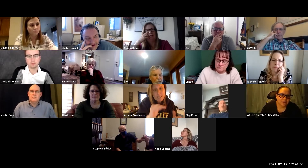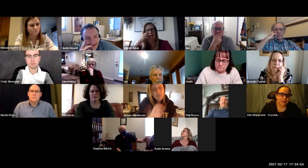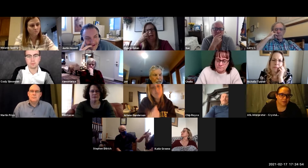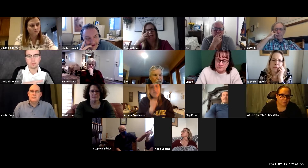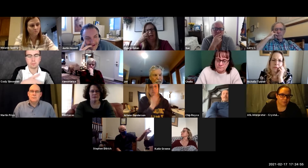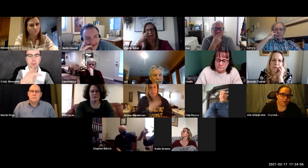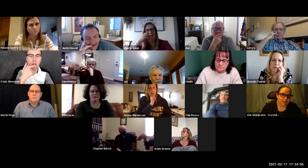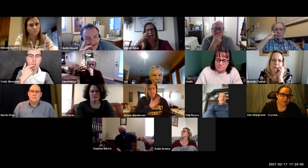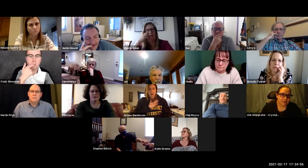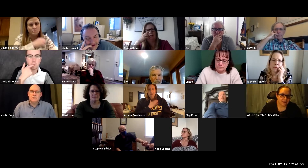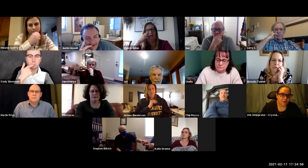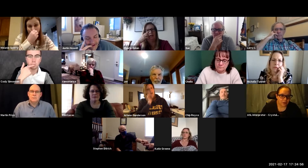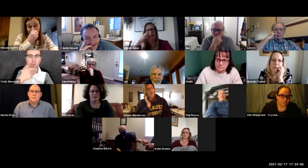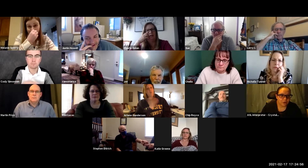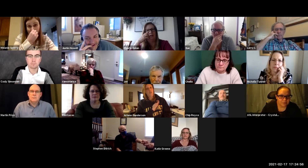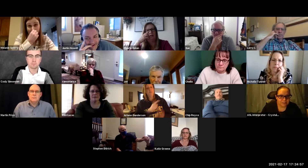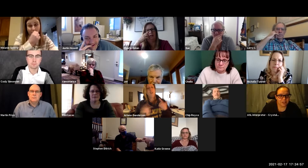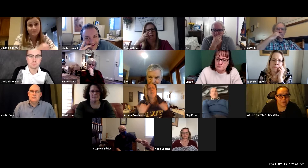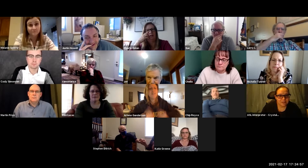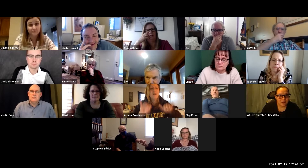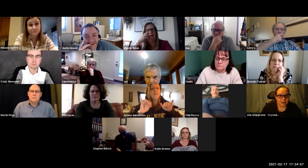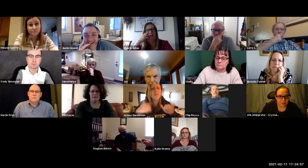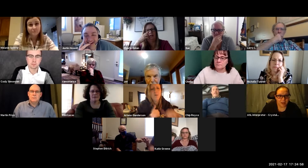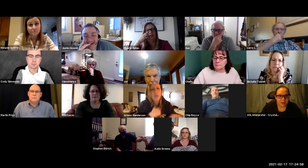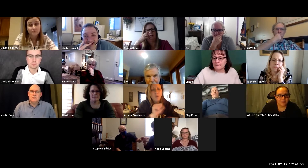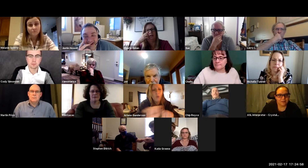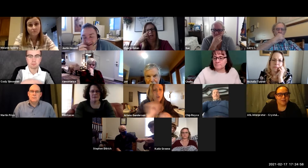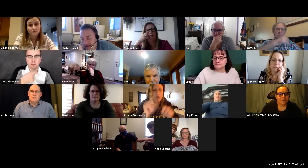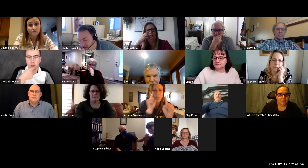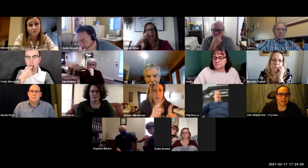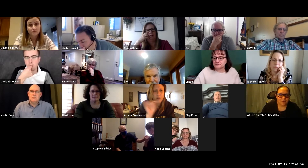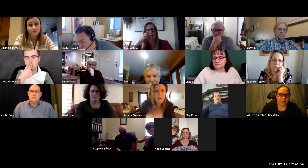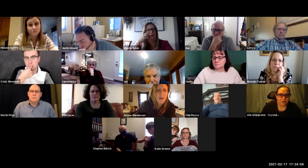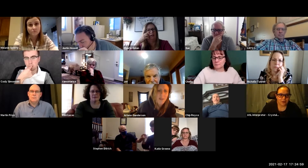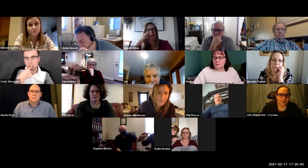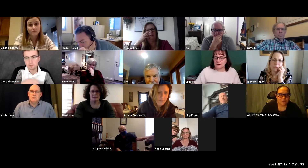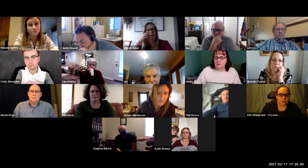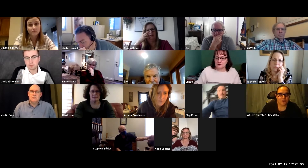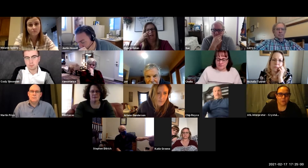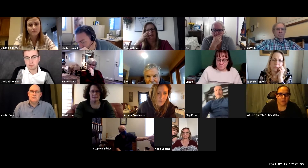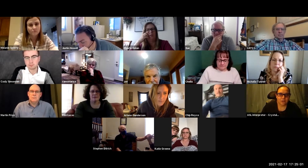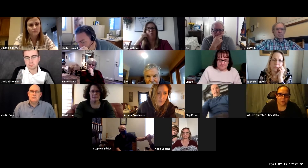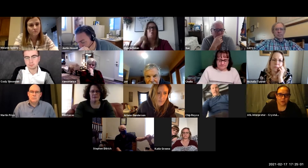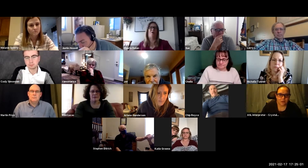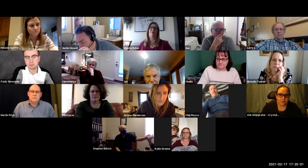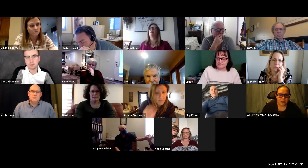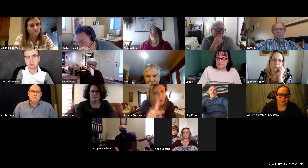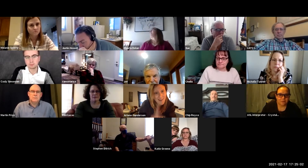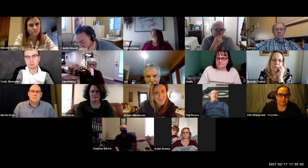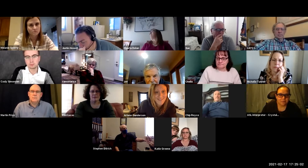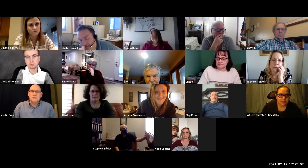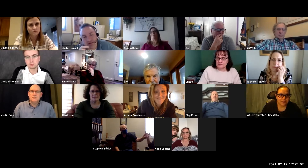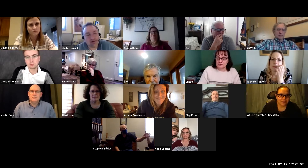agreement regardless. I know you have your expectations and I have mine. We have a lot going on, so we're still working toward all of